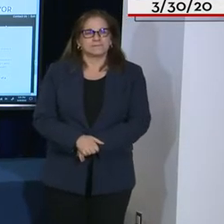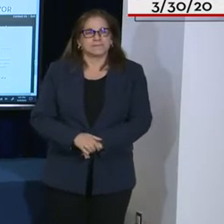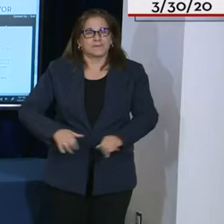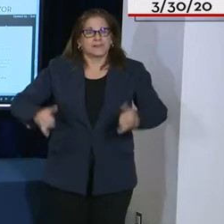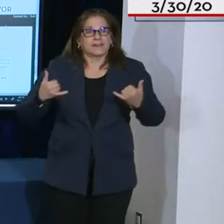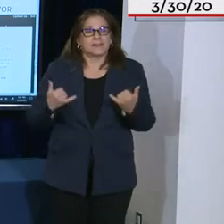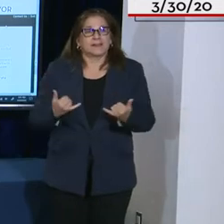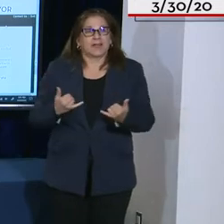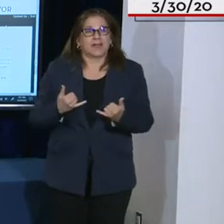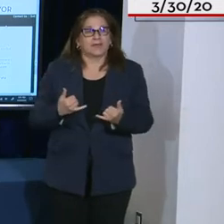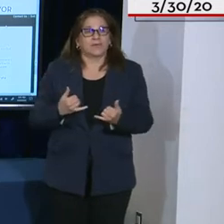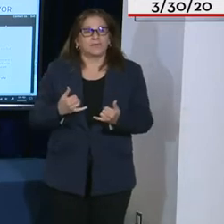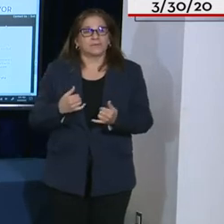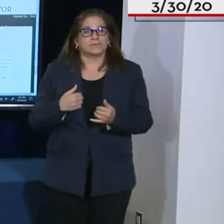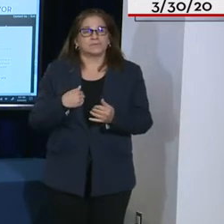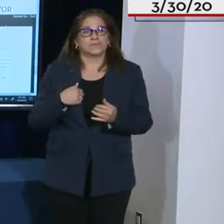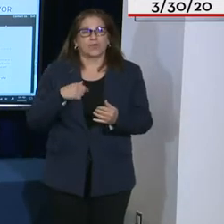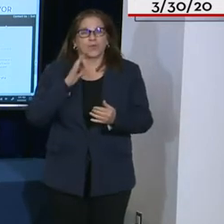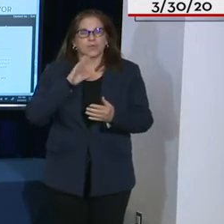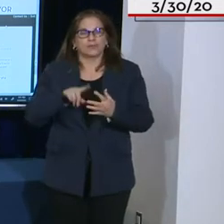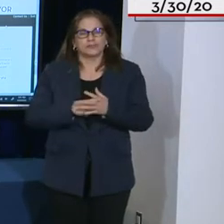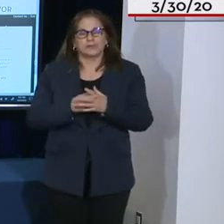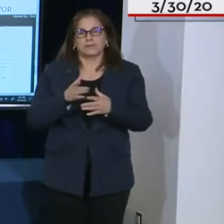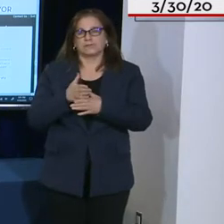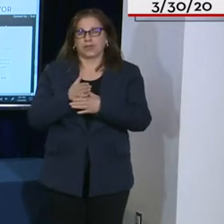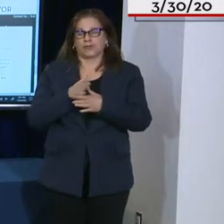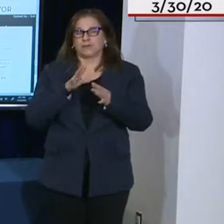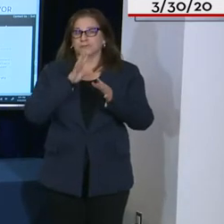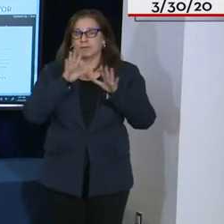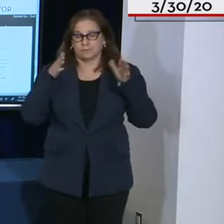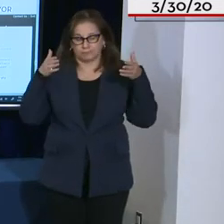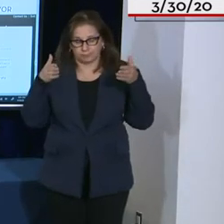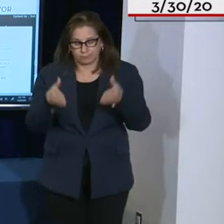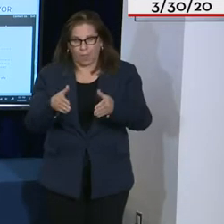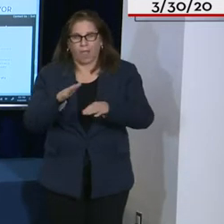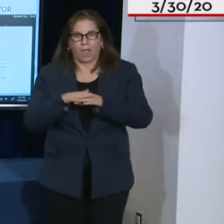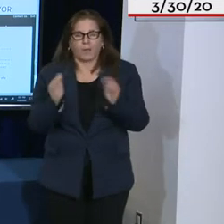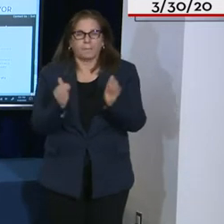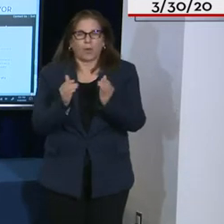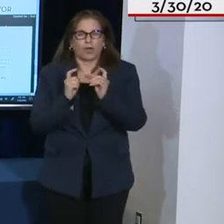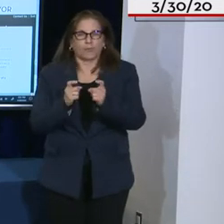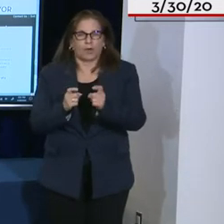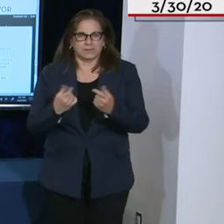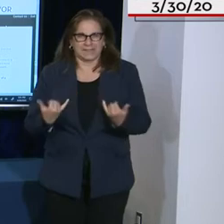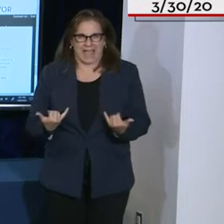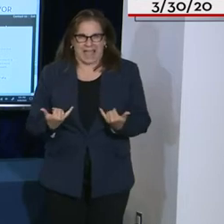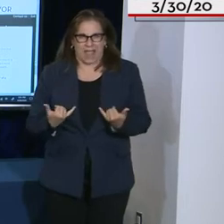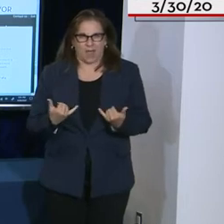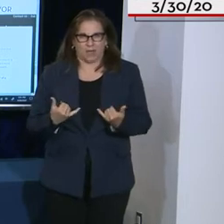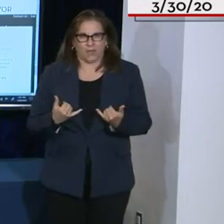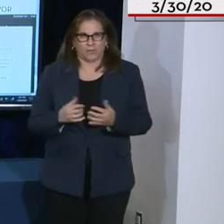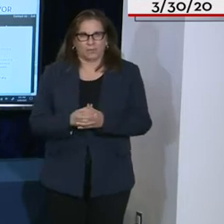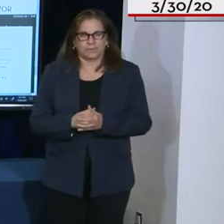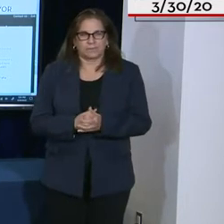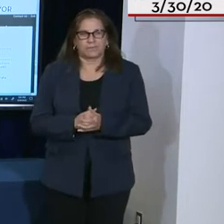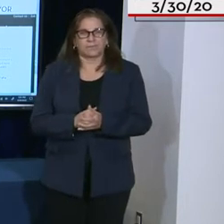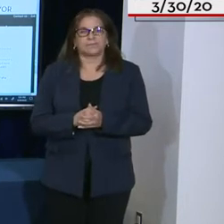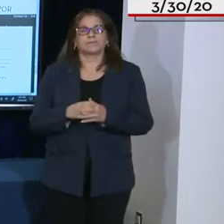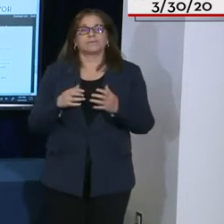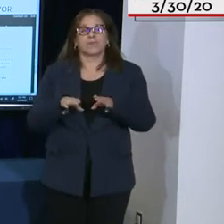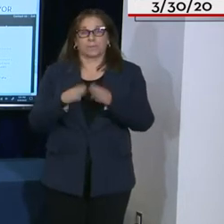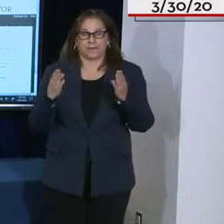sharing that right now the micro grant is still open and it does close tomorrow at 6 p.m. There